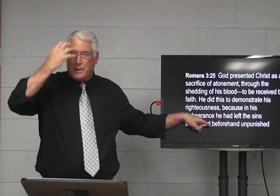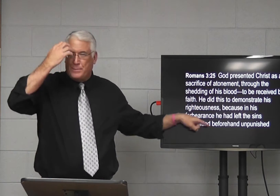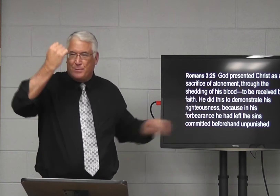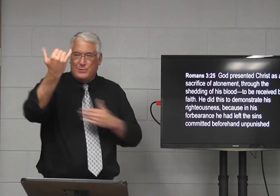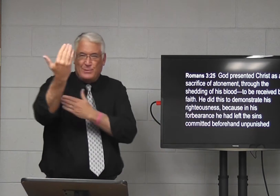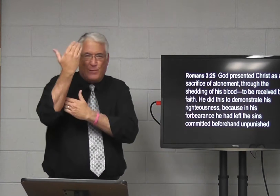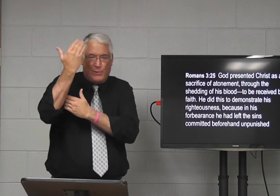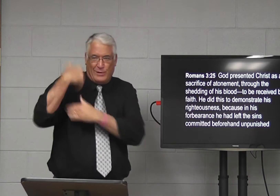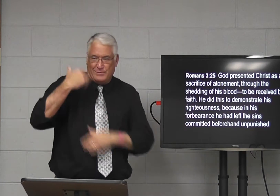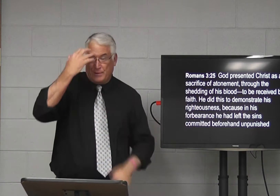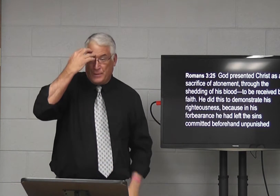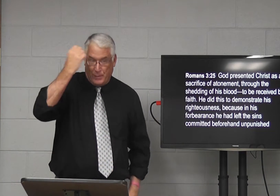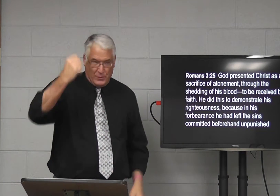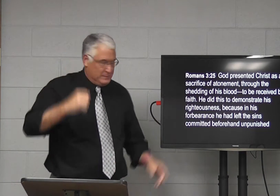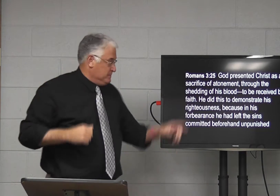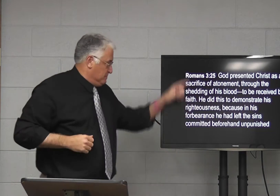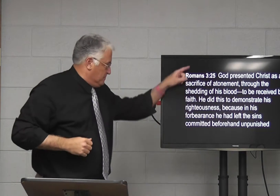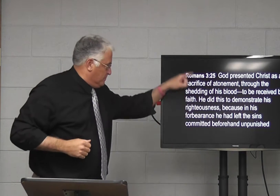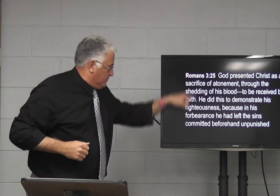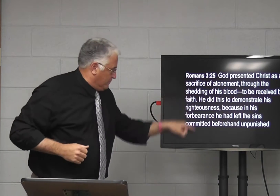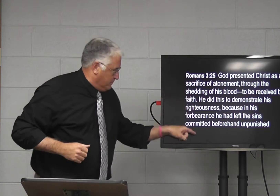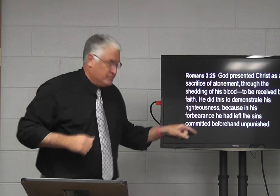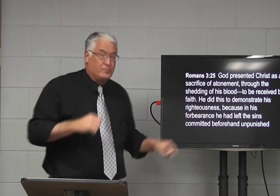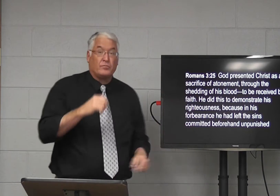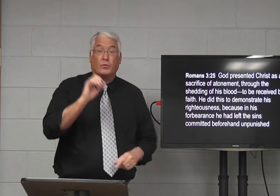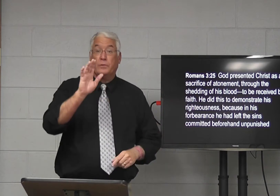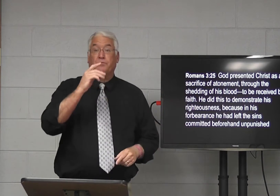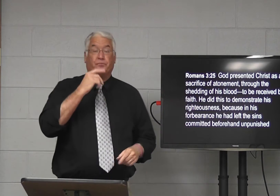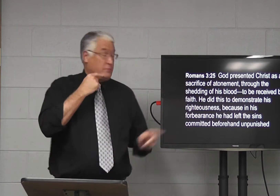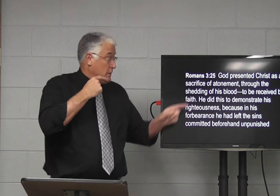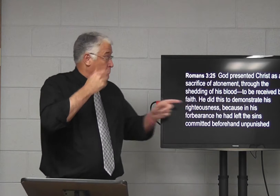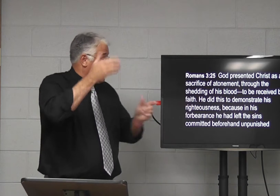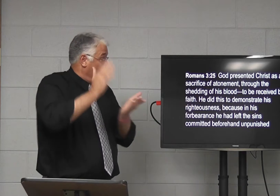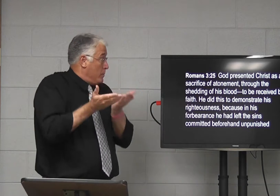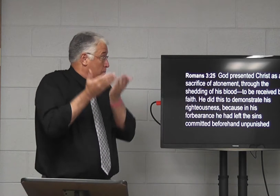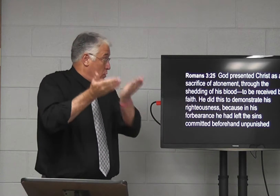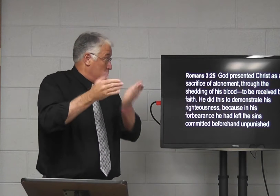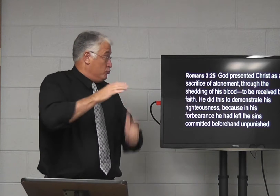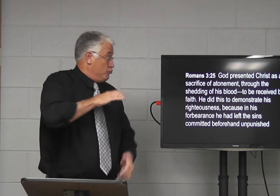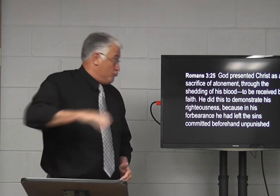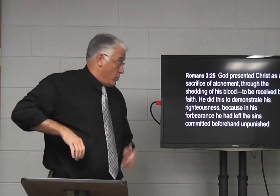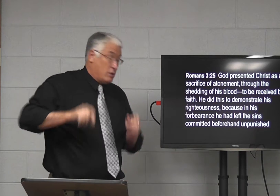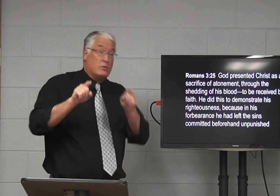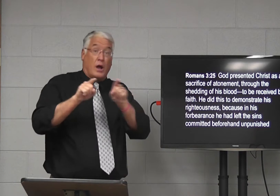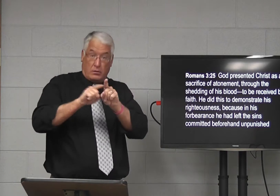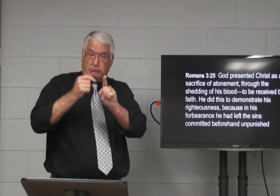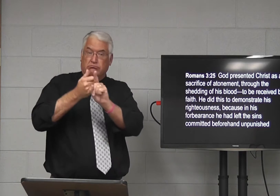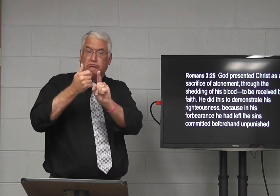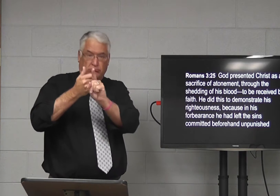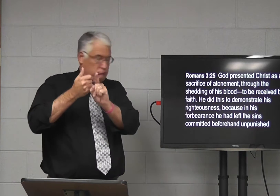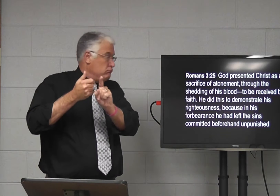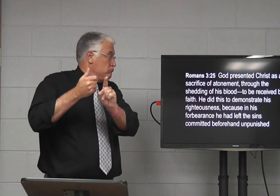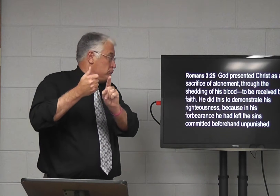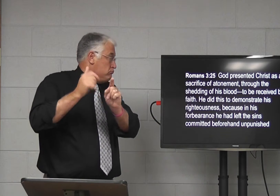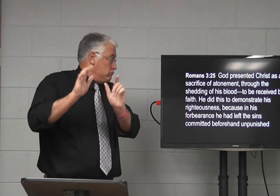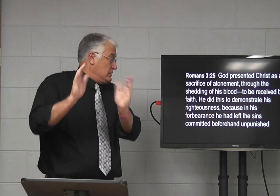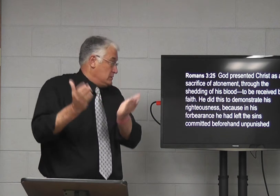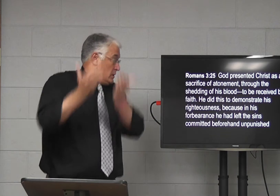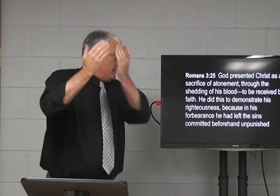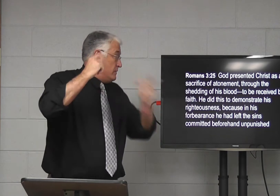25. Okay, memorize this morning recently. I did. For God presented Christ as a